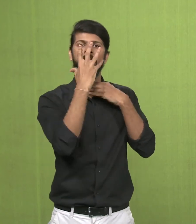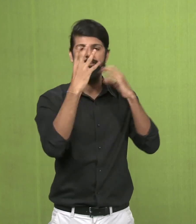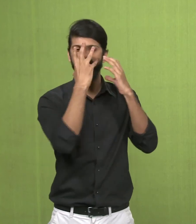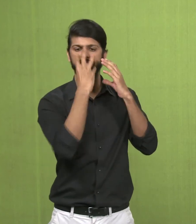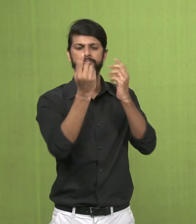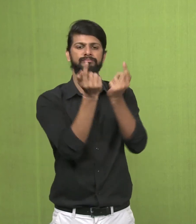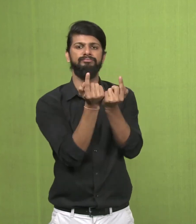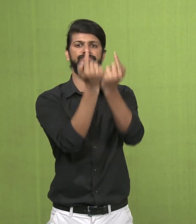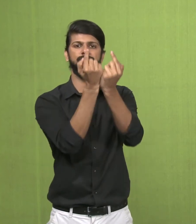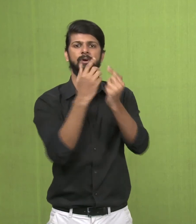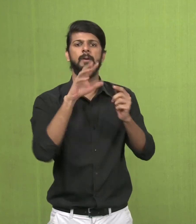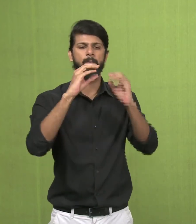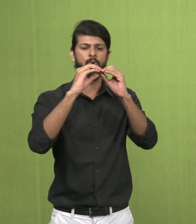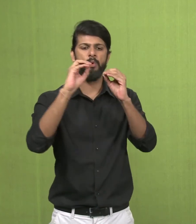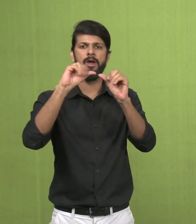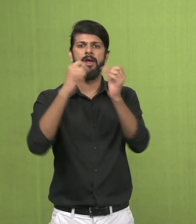anthropomorphic figure